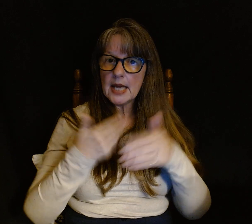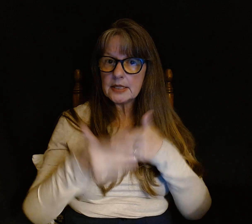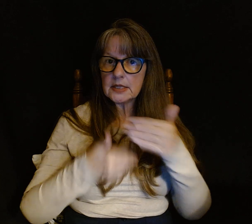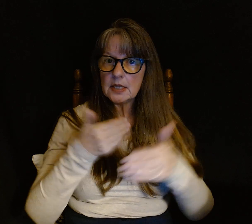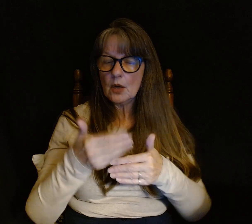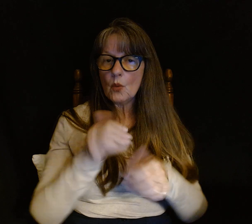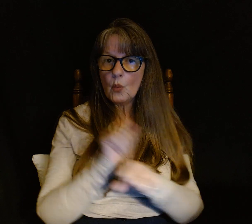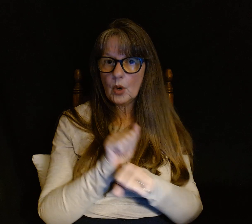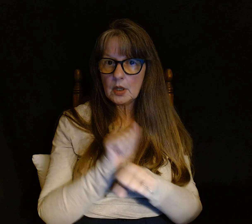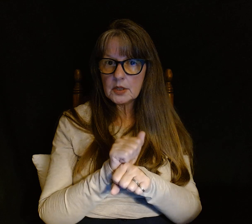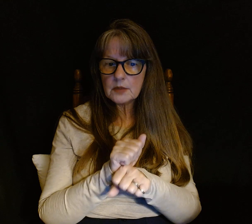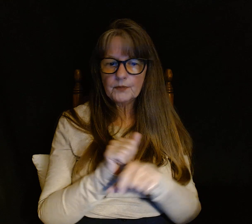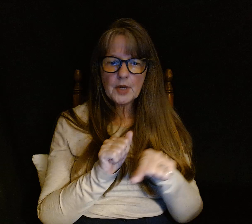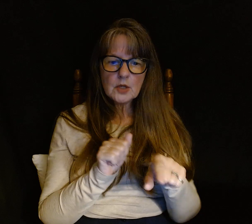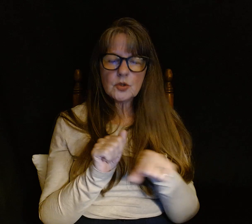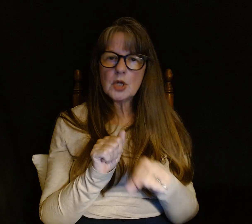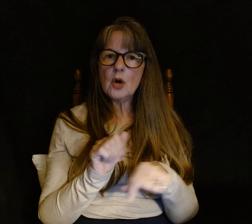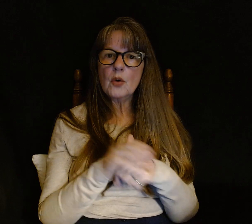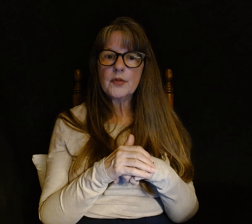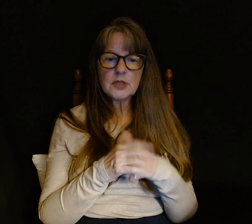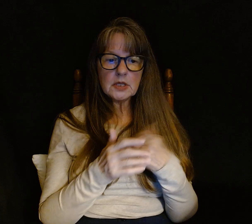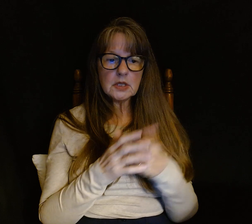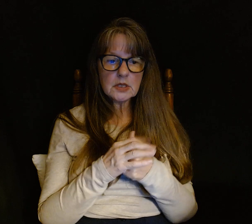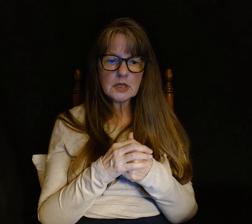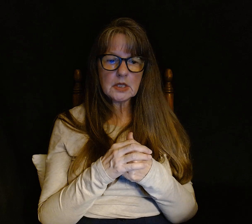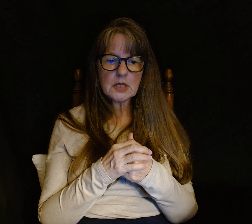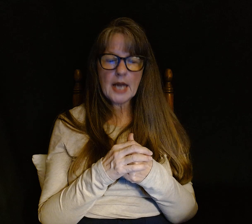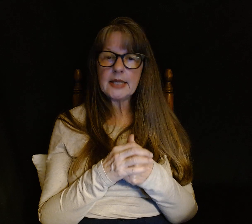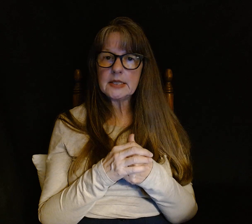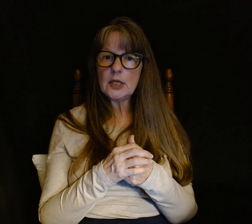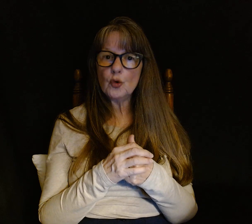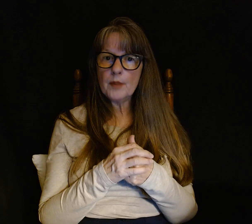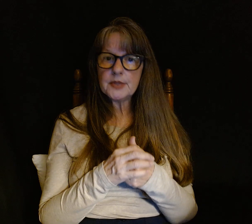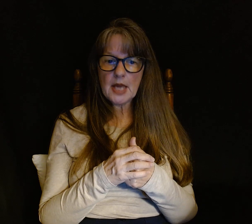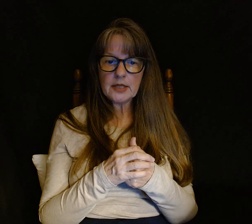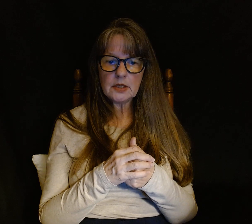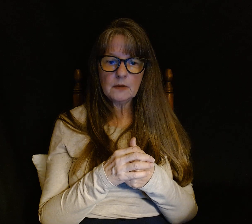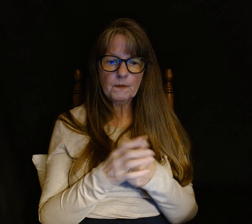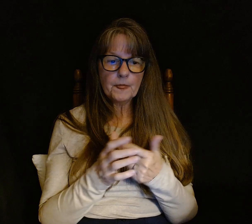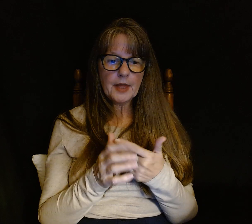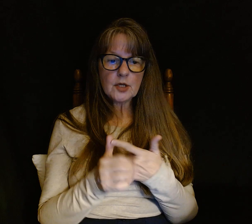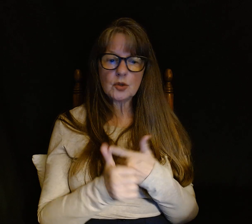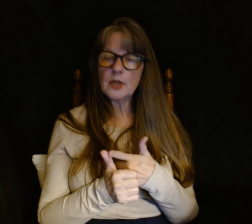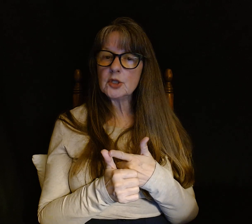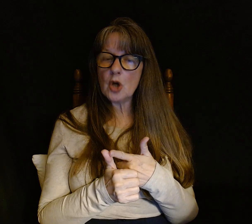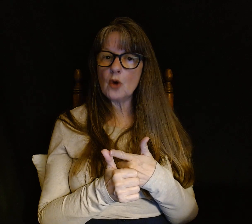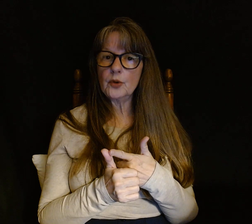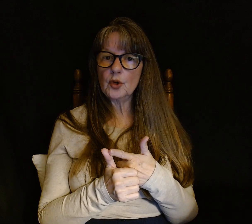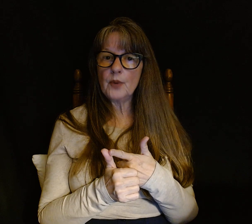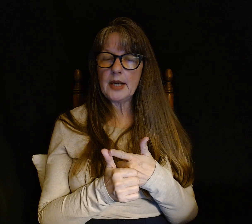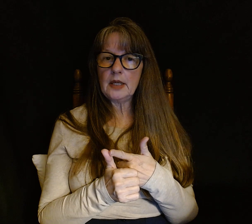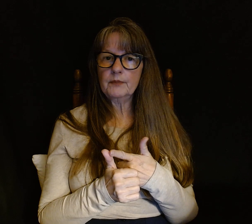process works. So the sentence is, I can see you're upset, so let's talk when you're ready.